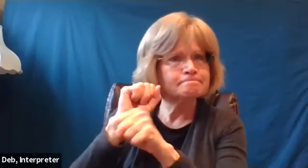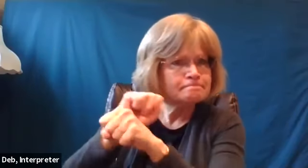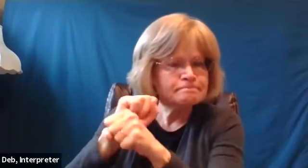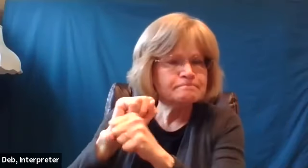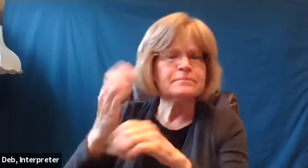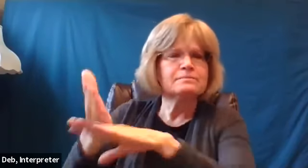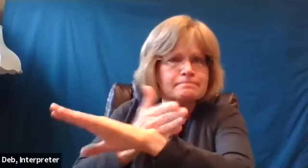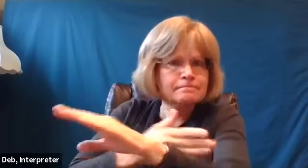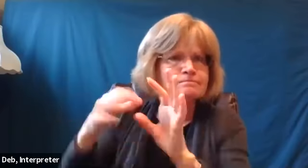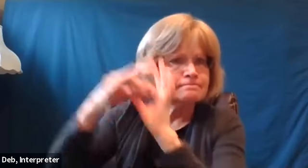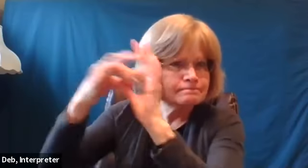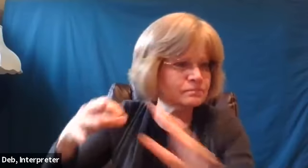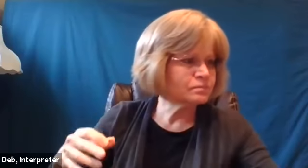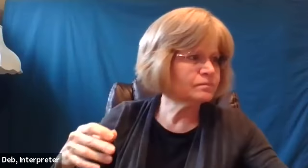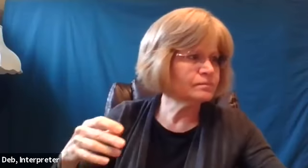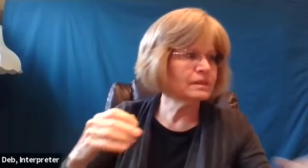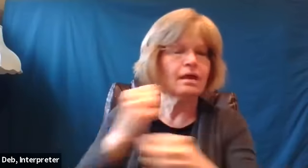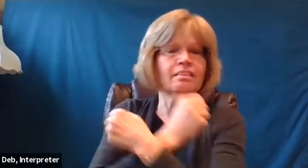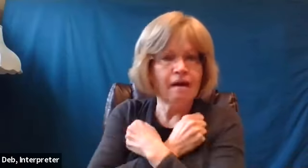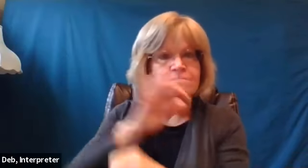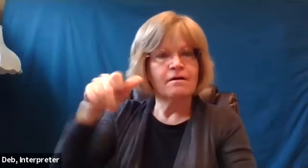other people with their actions.